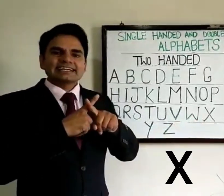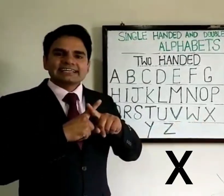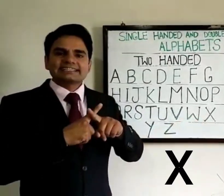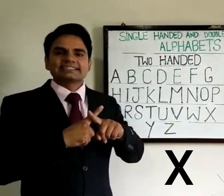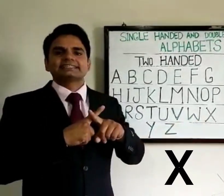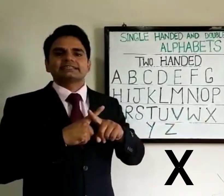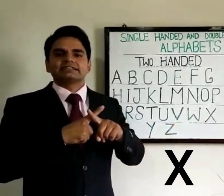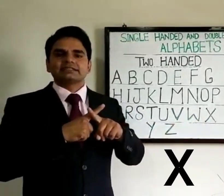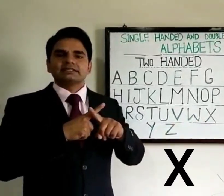Kas,